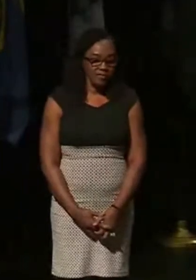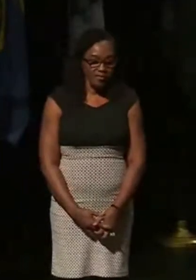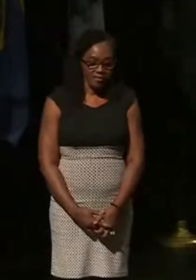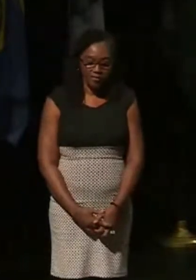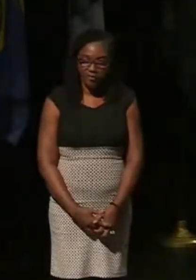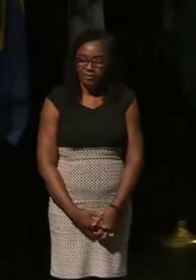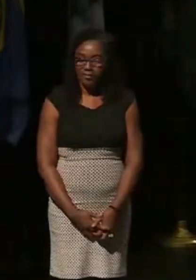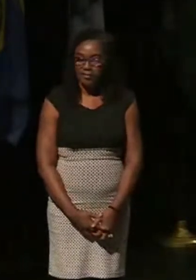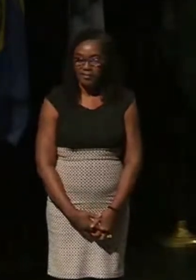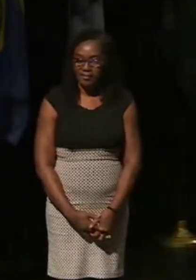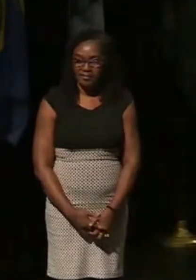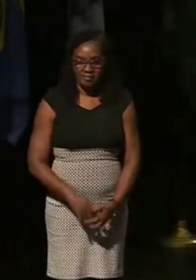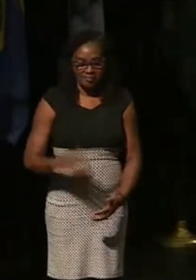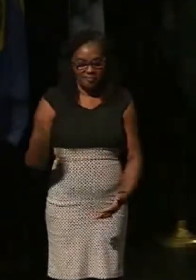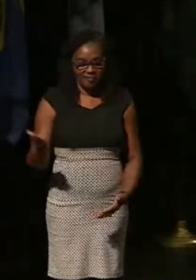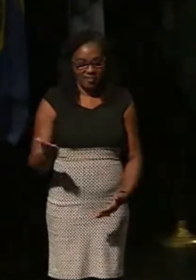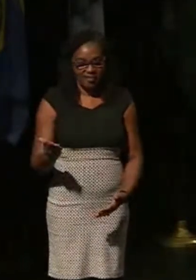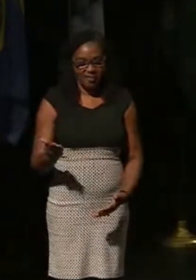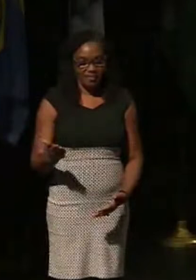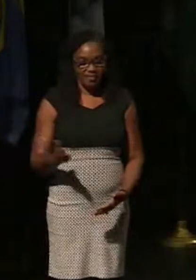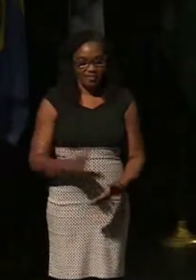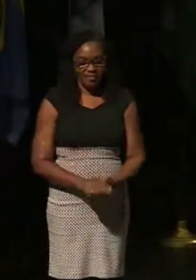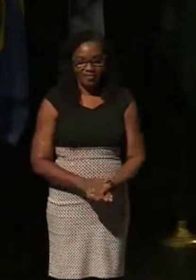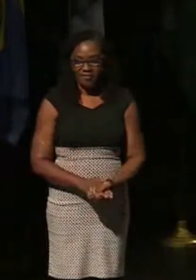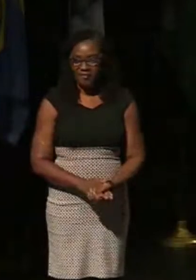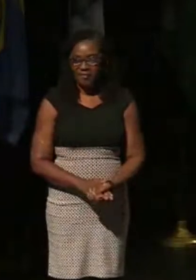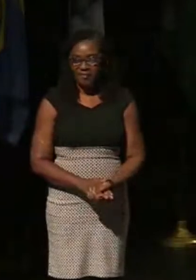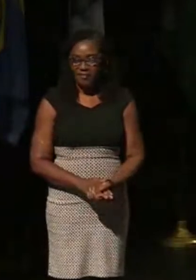Good day. Good day.